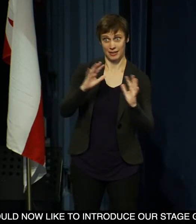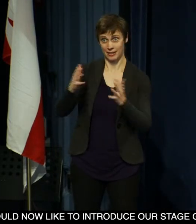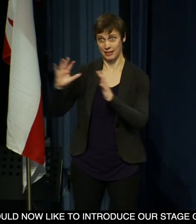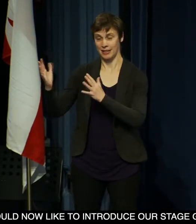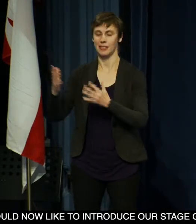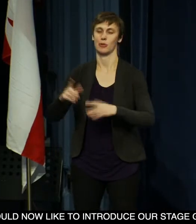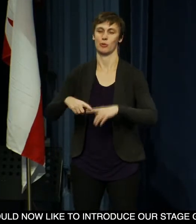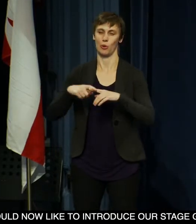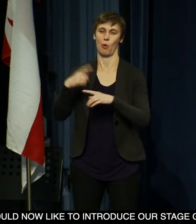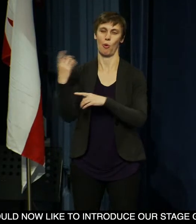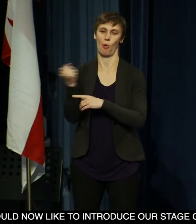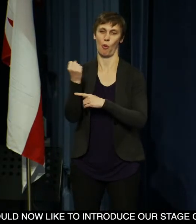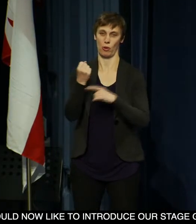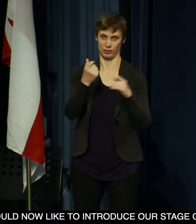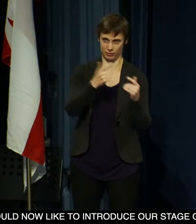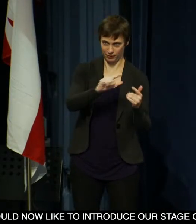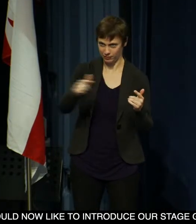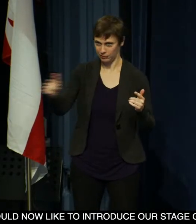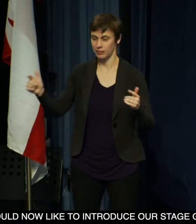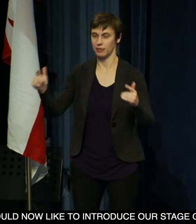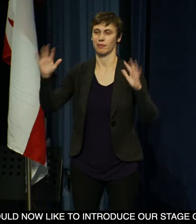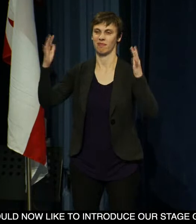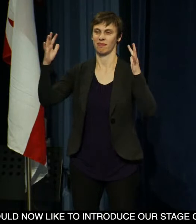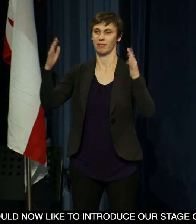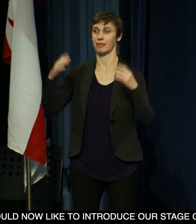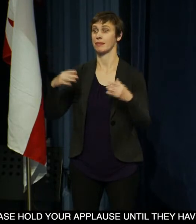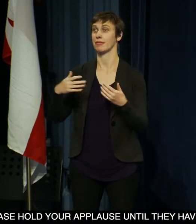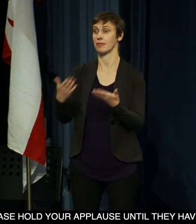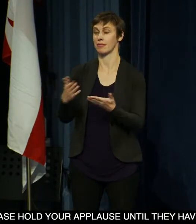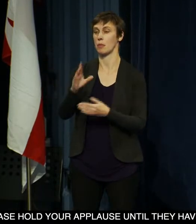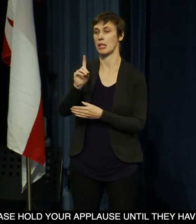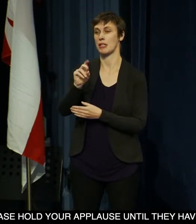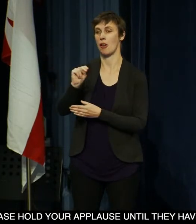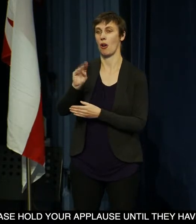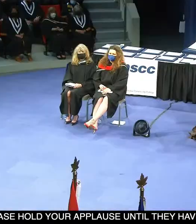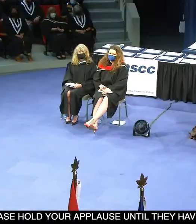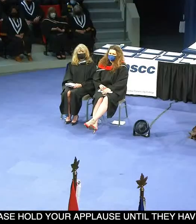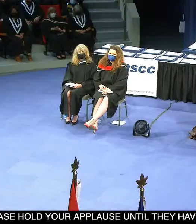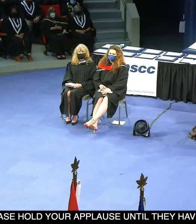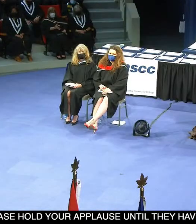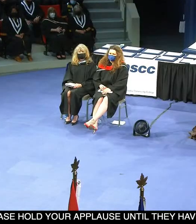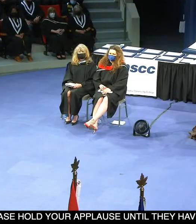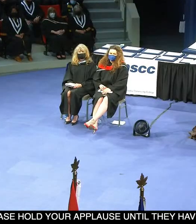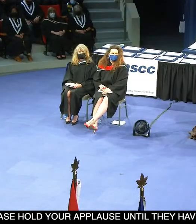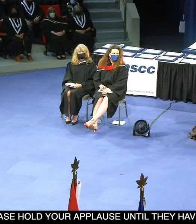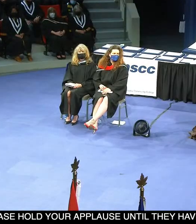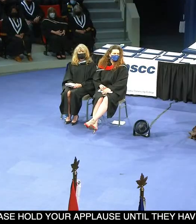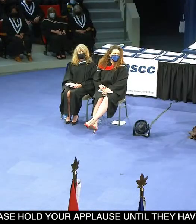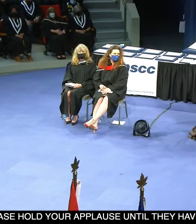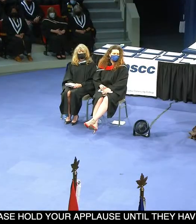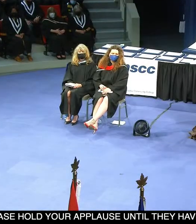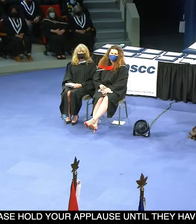been introduced. First, I'll ask Don Bureau, NSCC President,